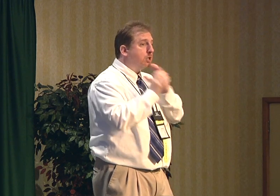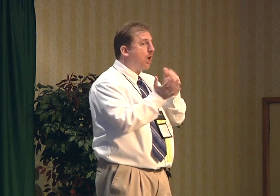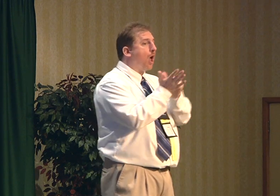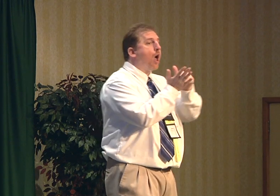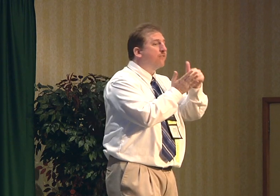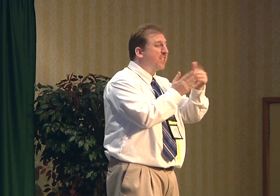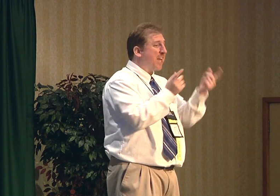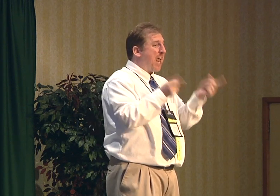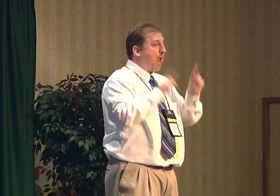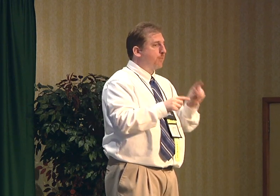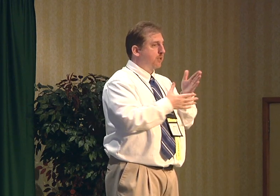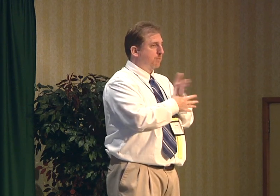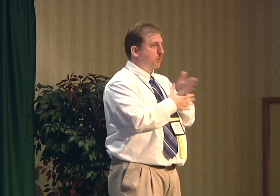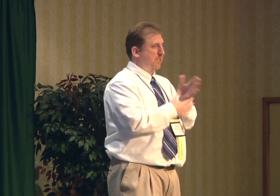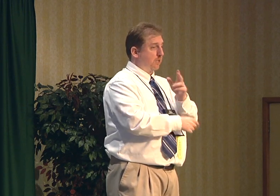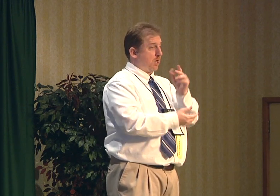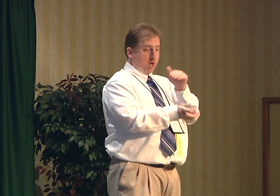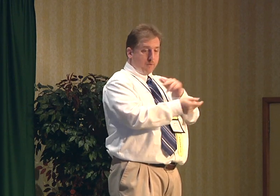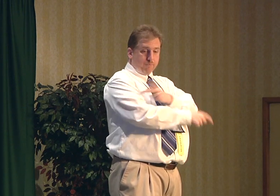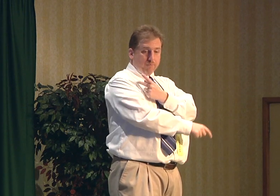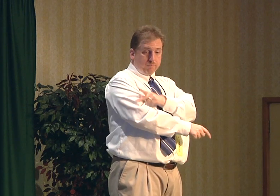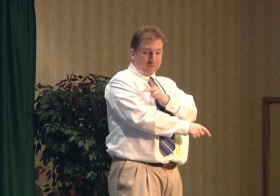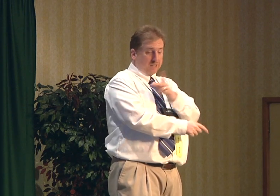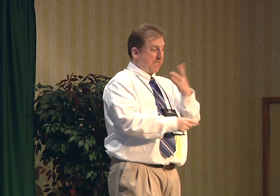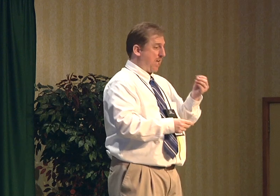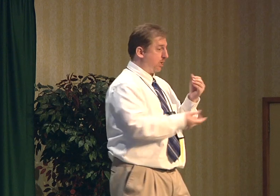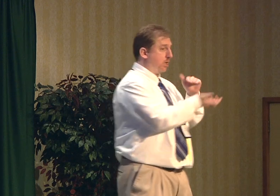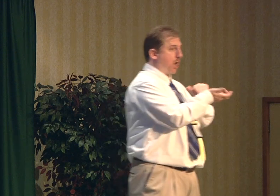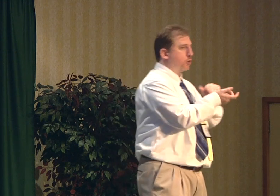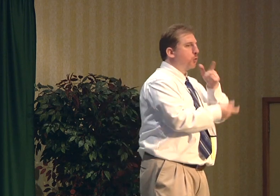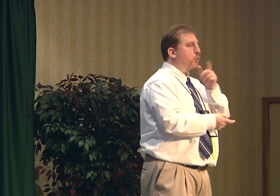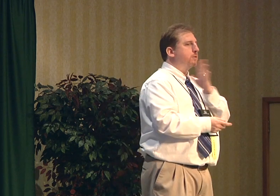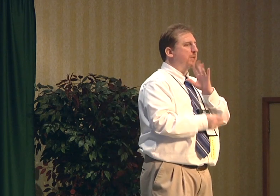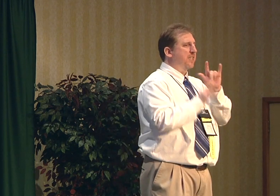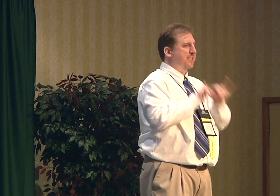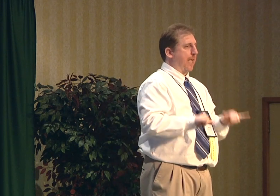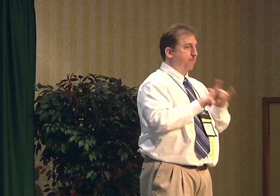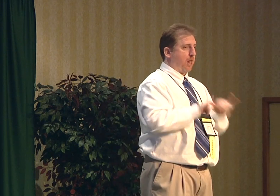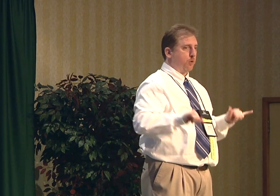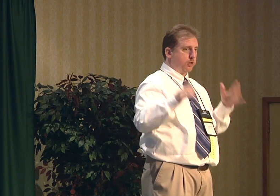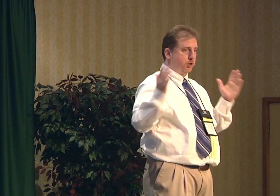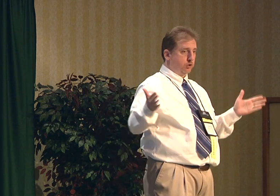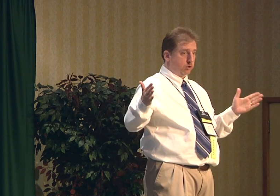The best communication often happens between a patient and a doctor who speak the same language,